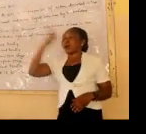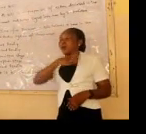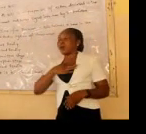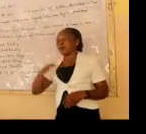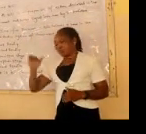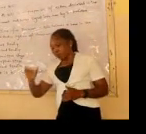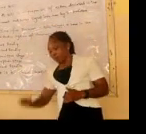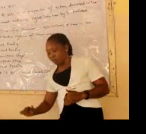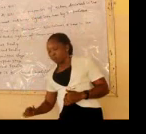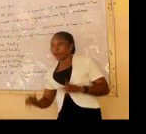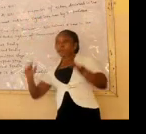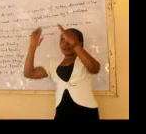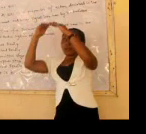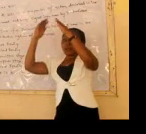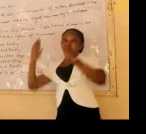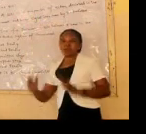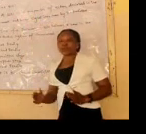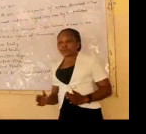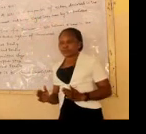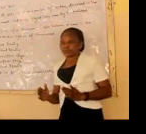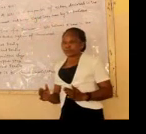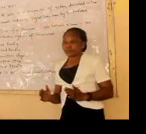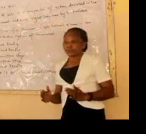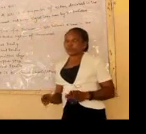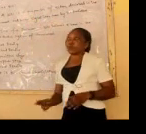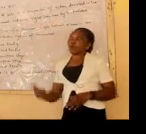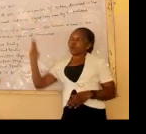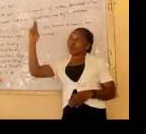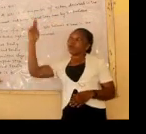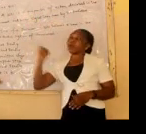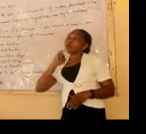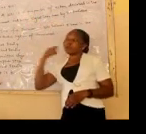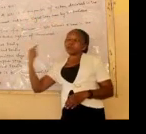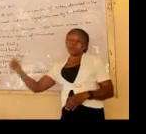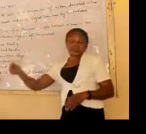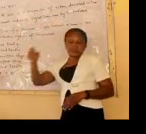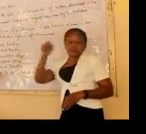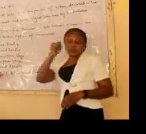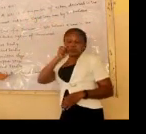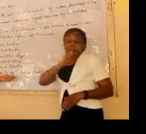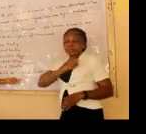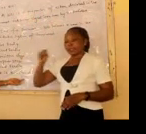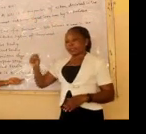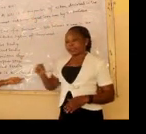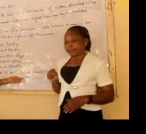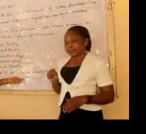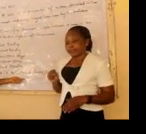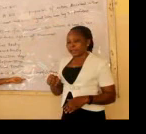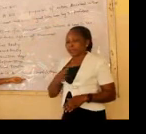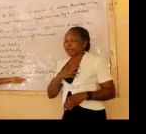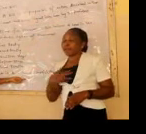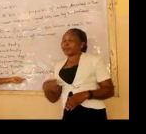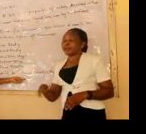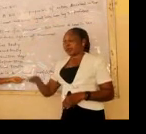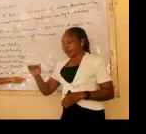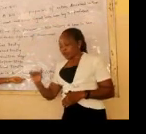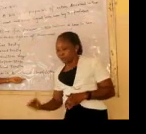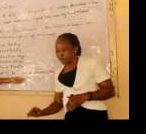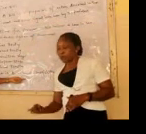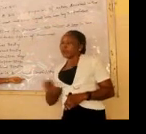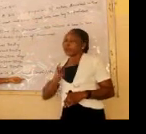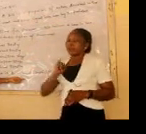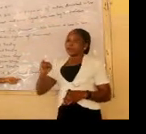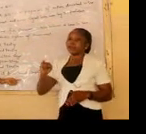the lower house you have what? The House of Reps. And then USA also practice this kind of legislature,